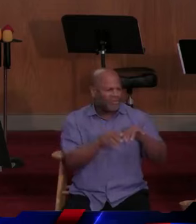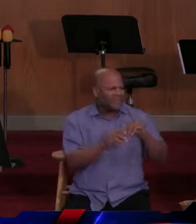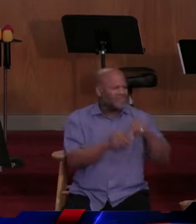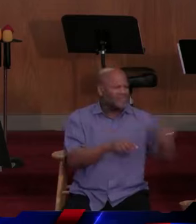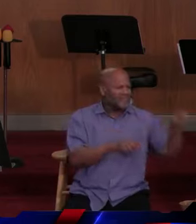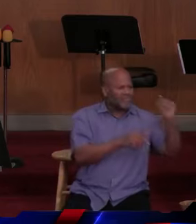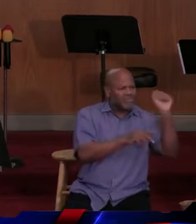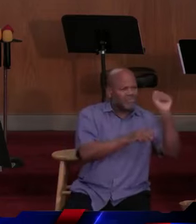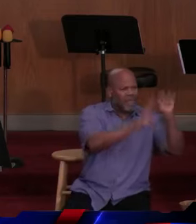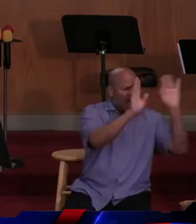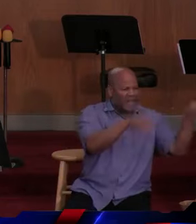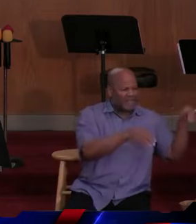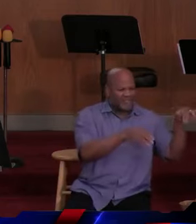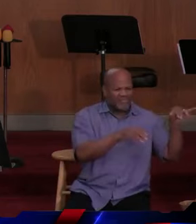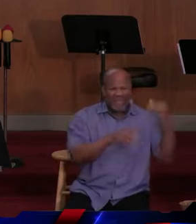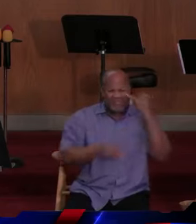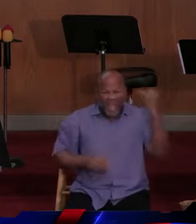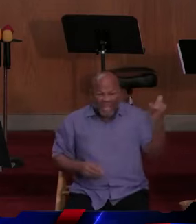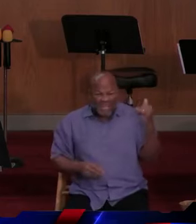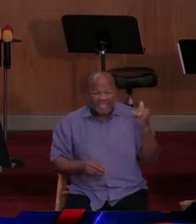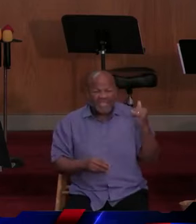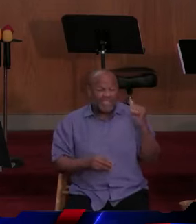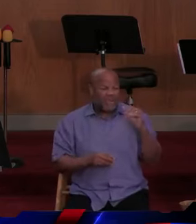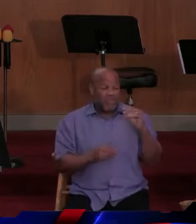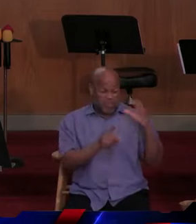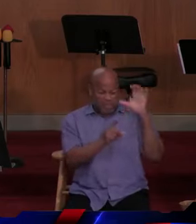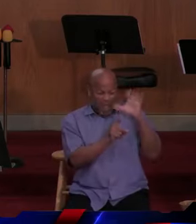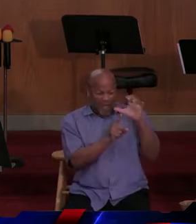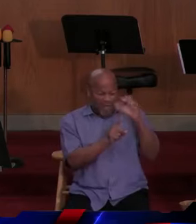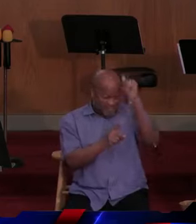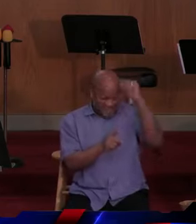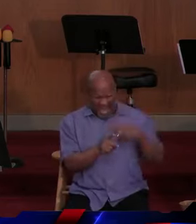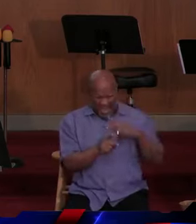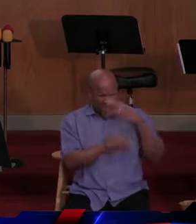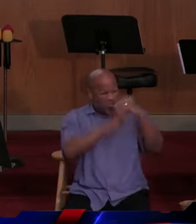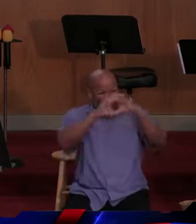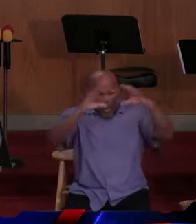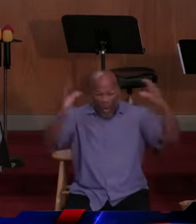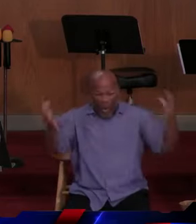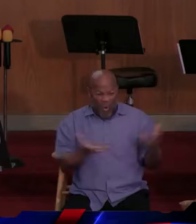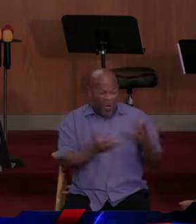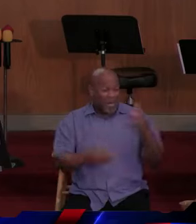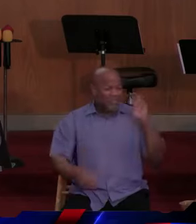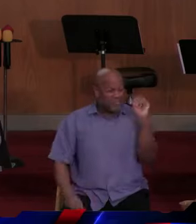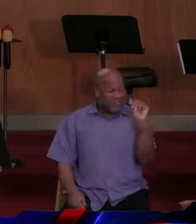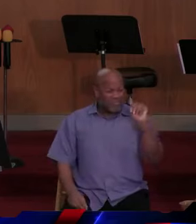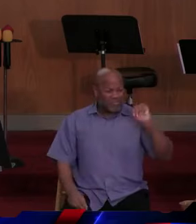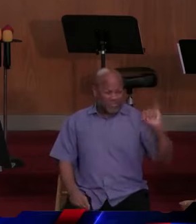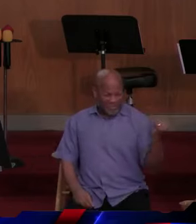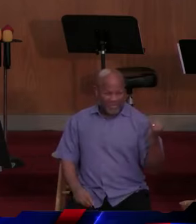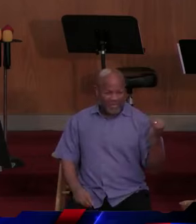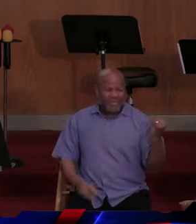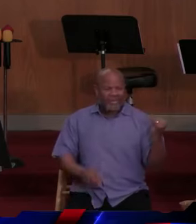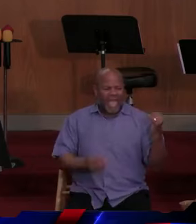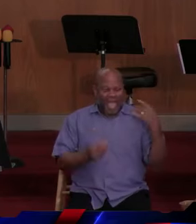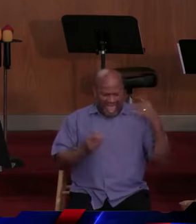in the world, arguably, Michael J. Jackson, had to put on